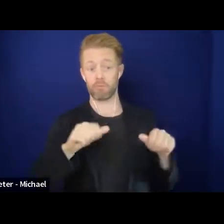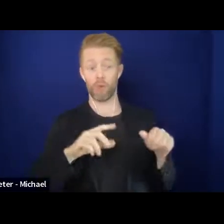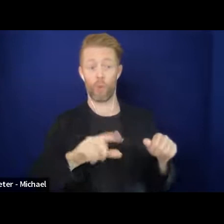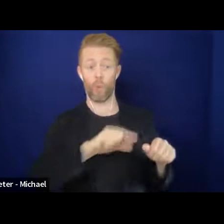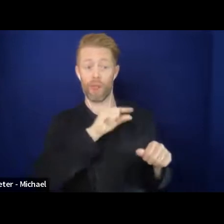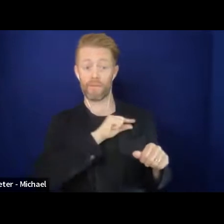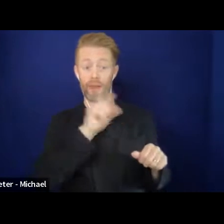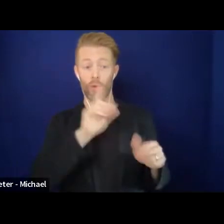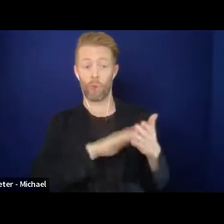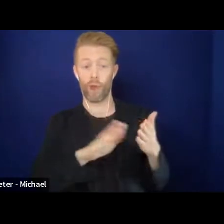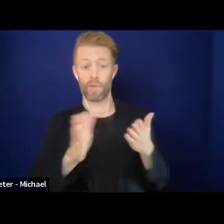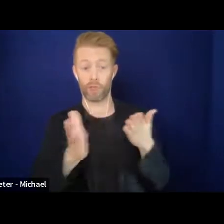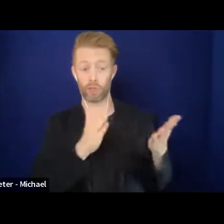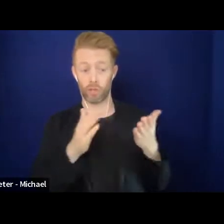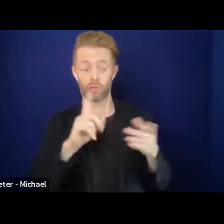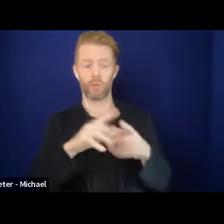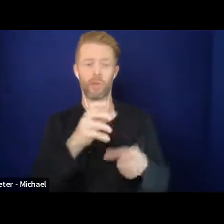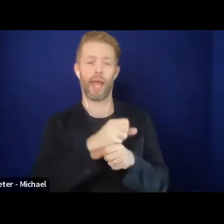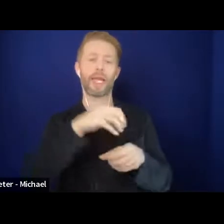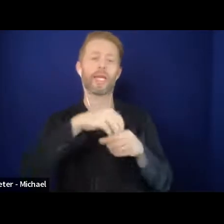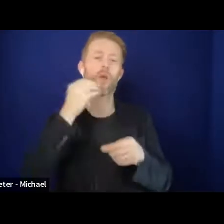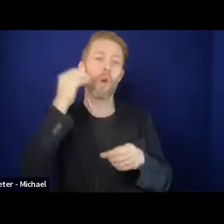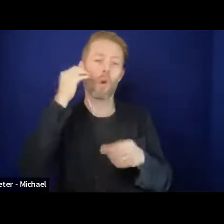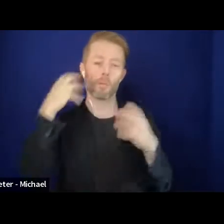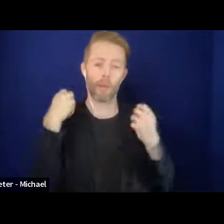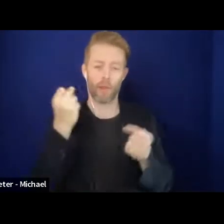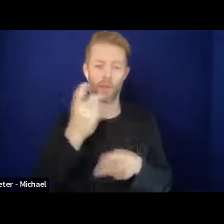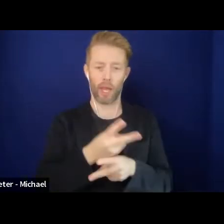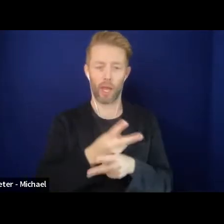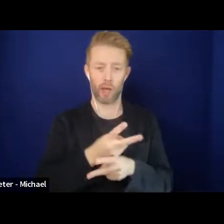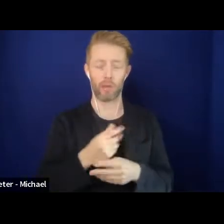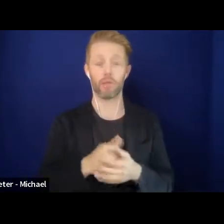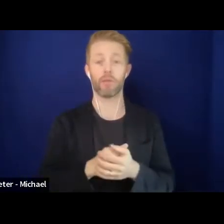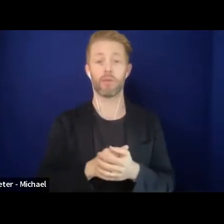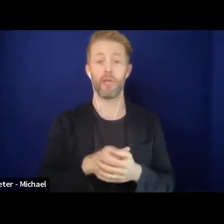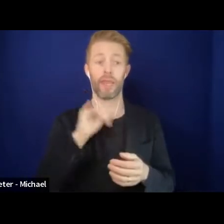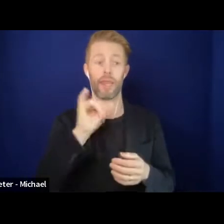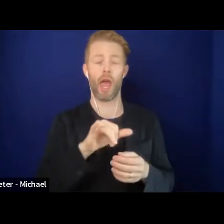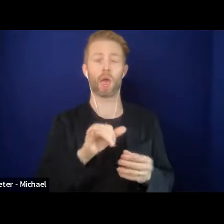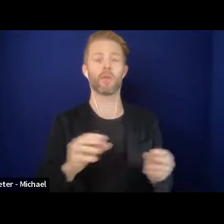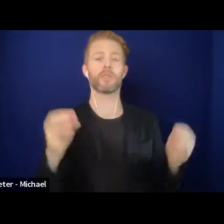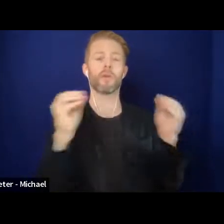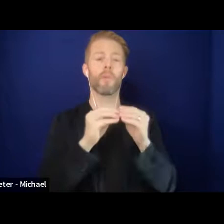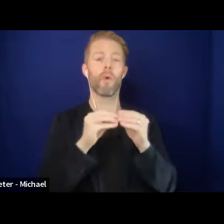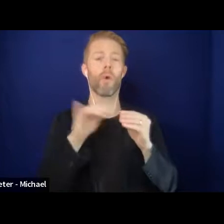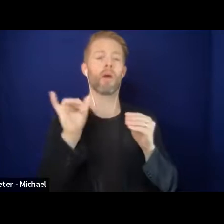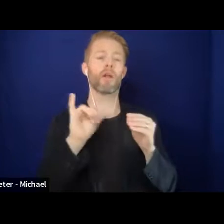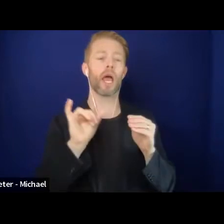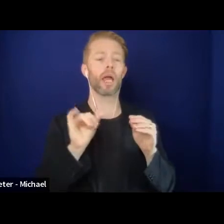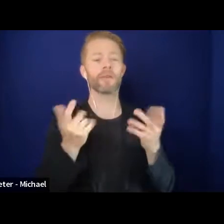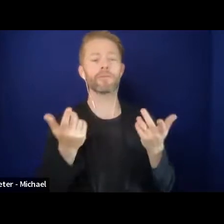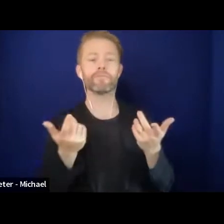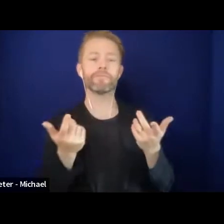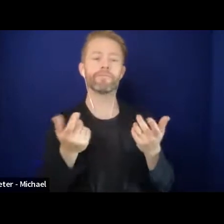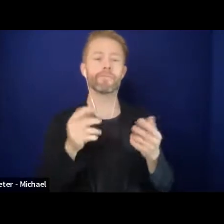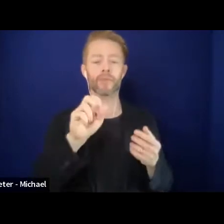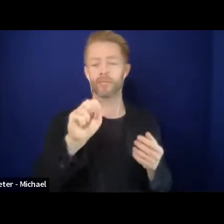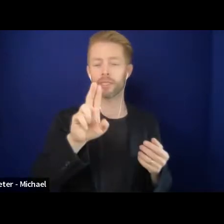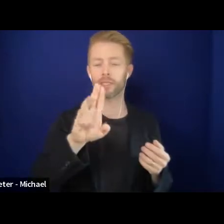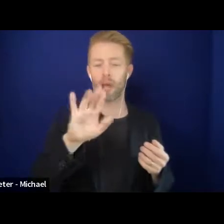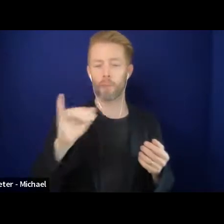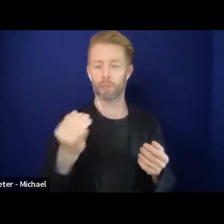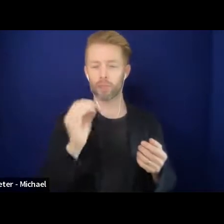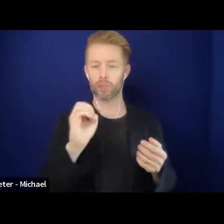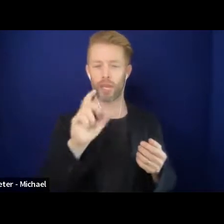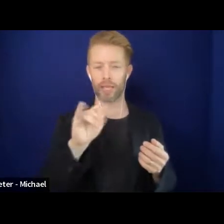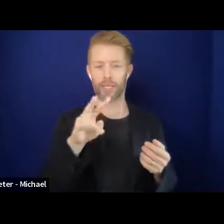services to receive the in-home health care, it was a much more subjective system. And because there